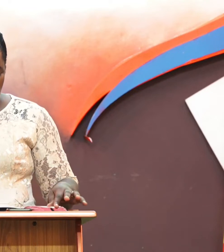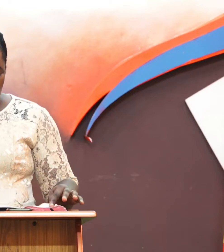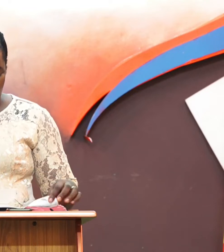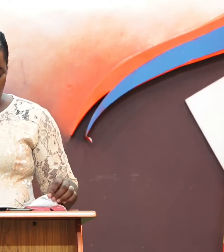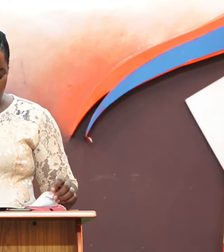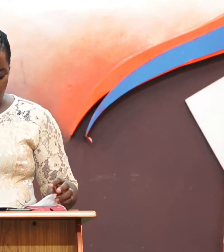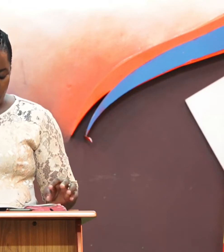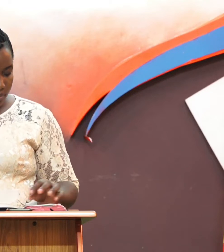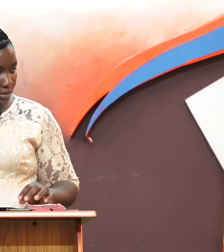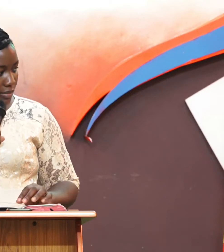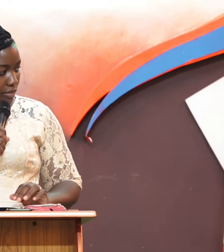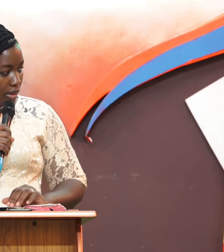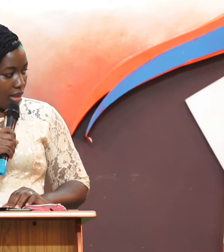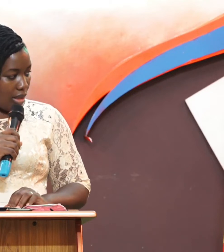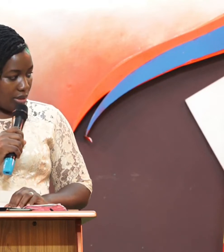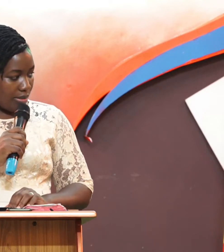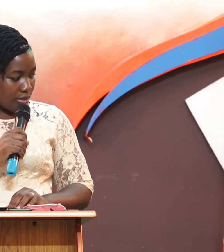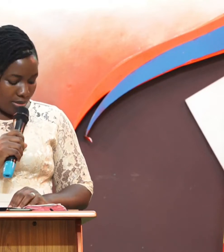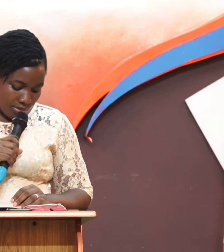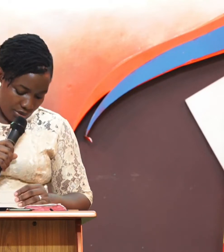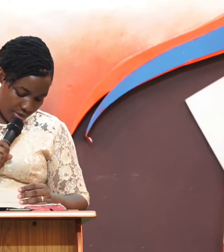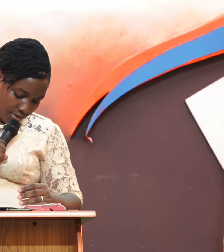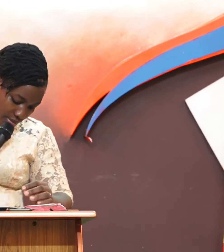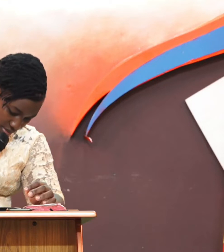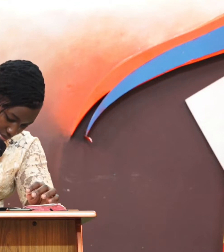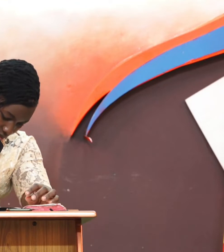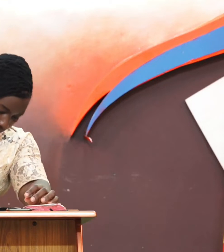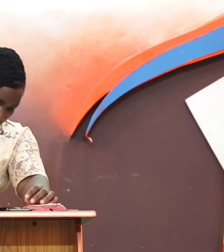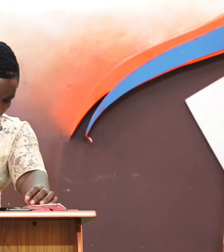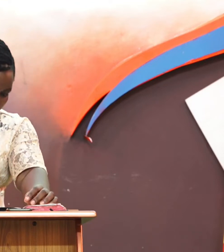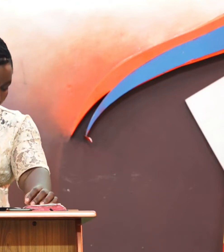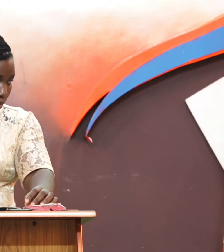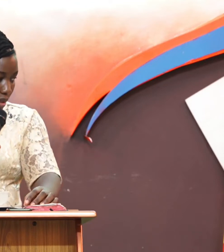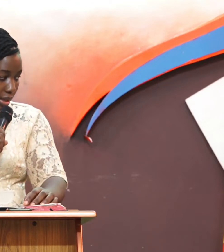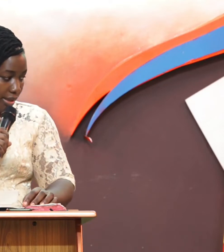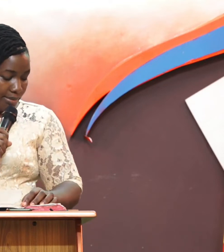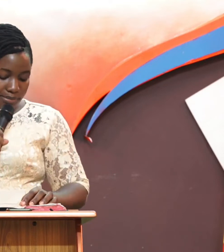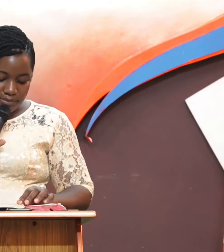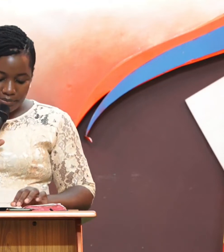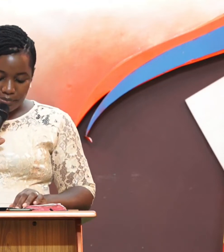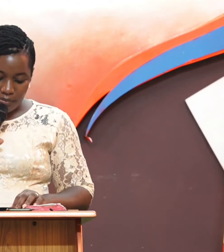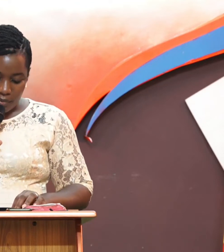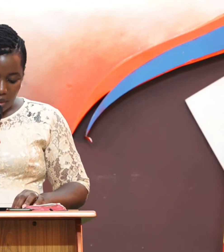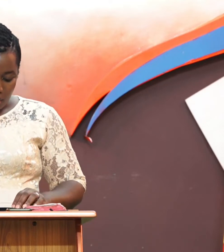is worthy. Hallelujah. Amen. Kankusaba osome mu Yoluganda.